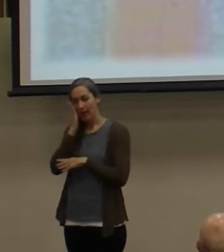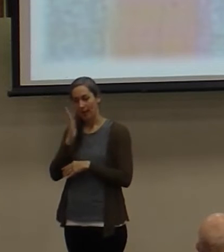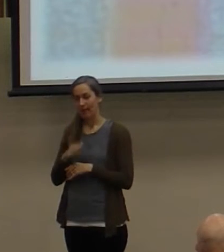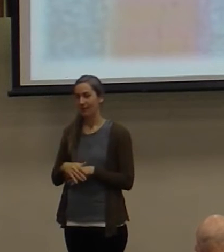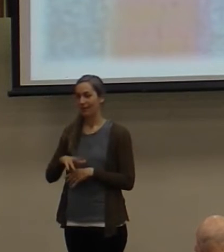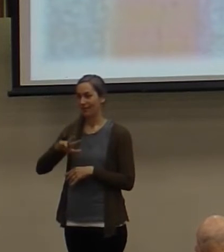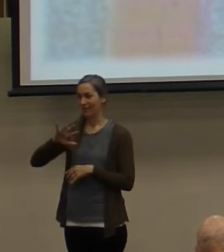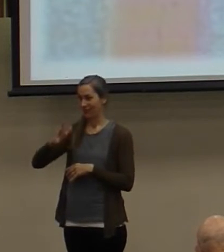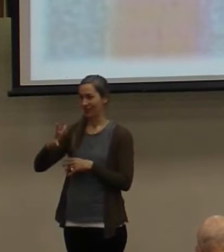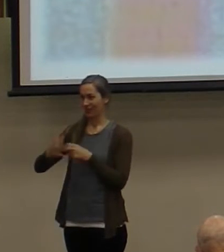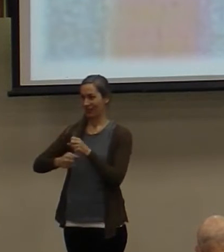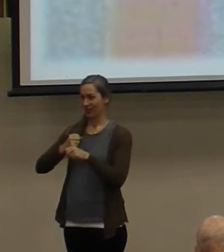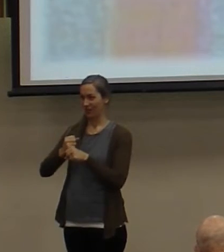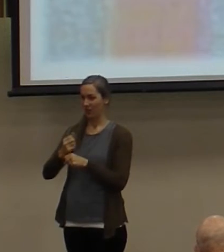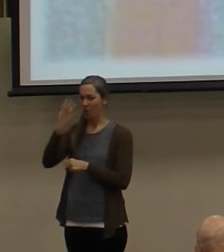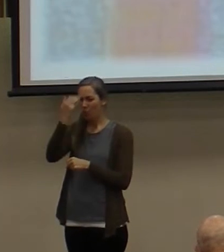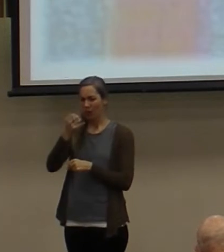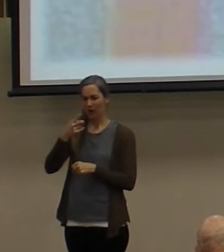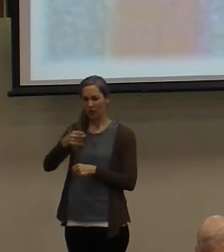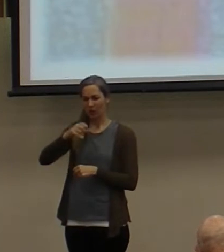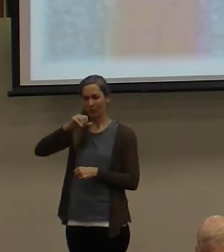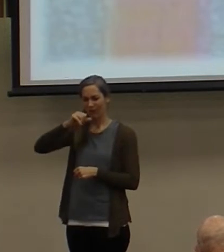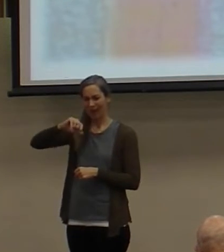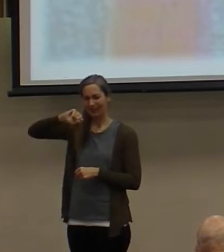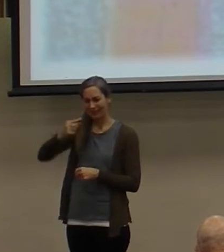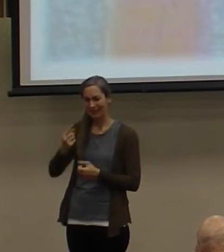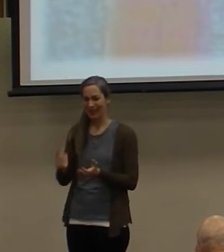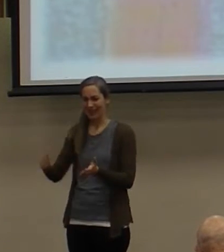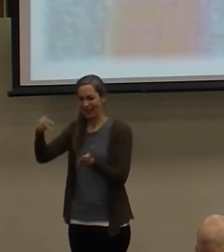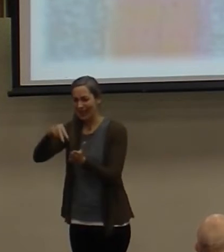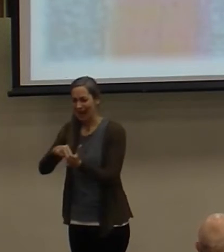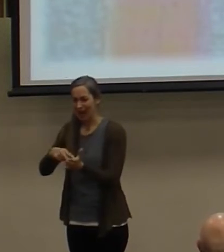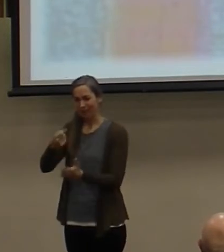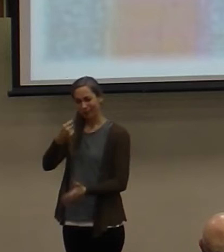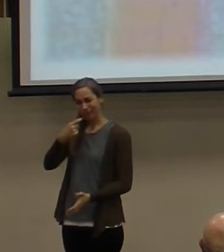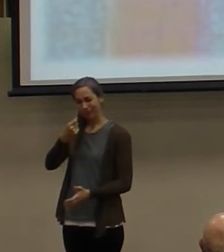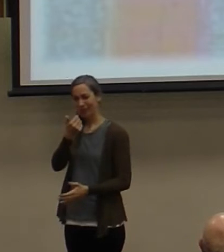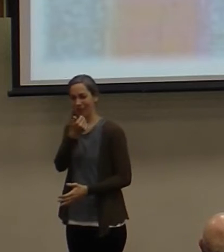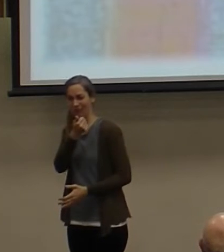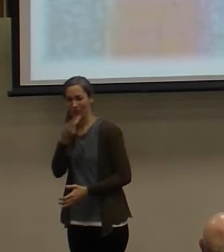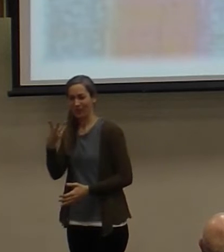Fifth year. Why don't you just get up and take a couple of aspirin?